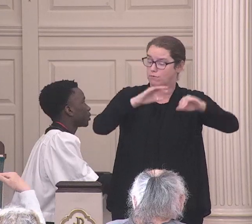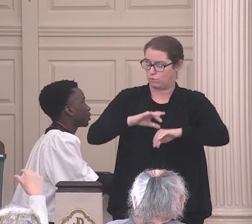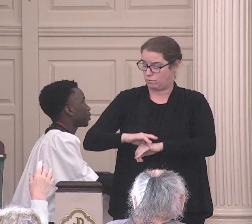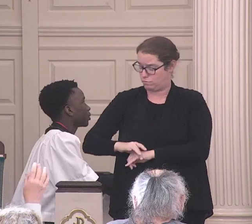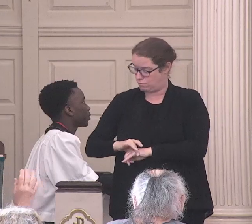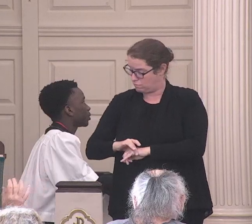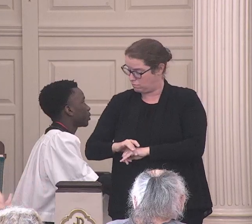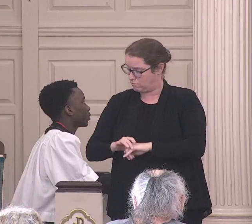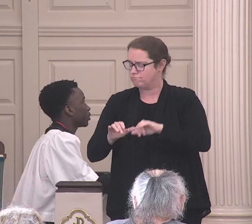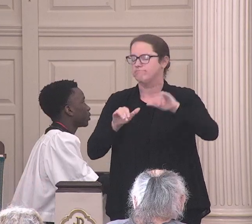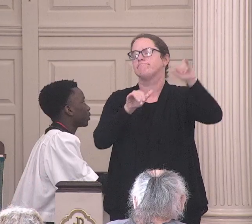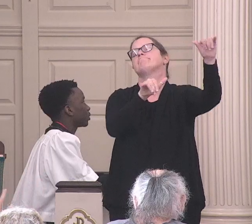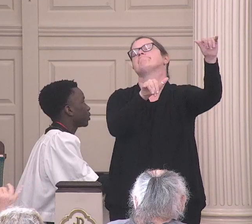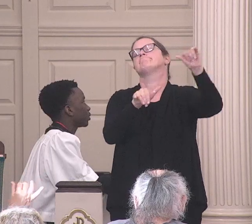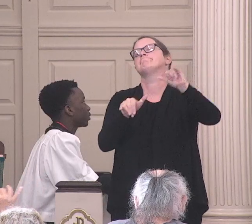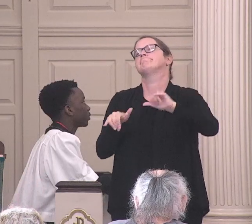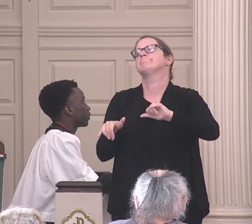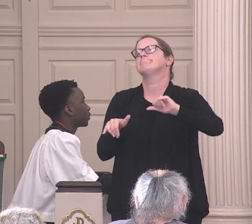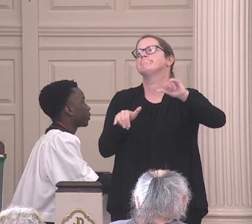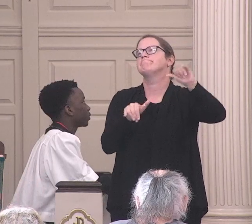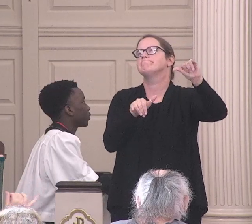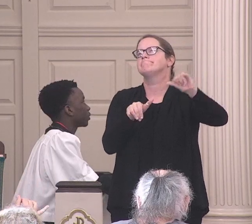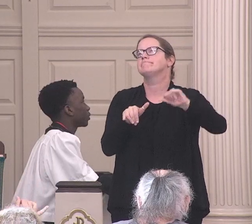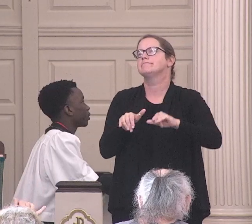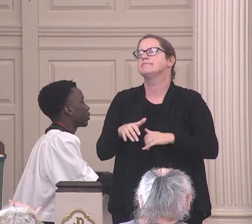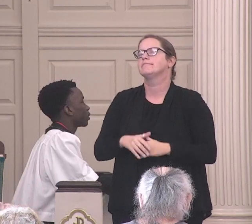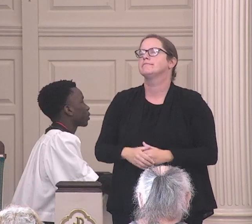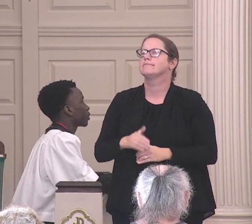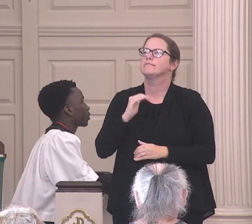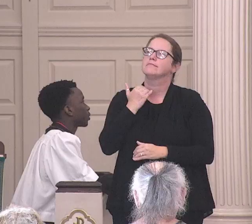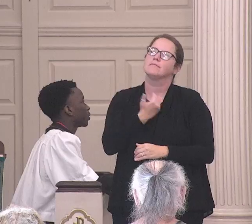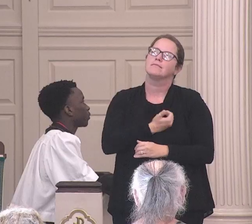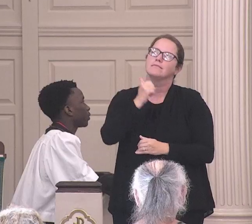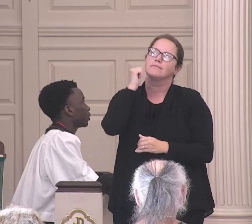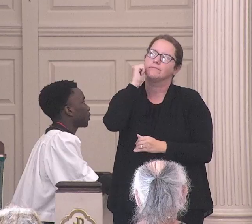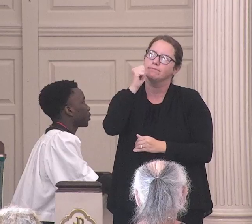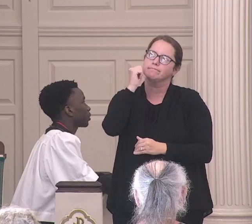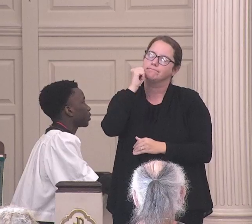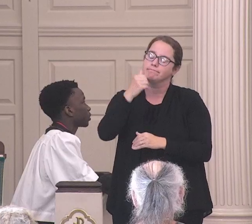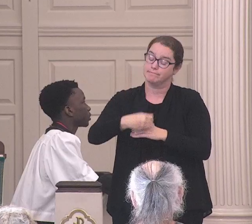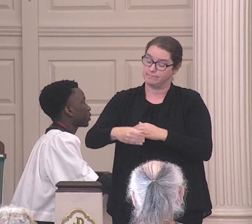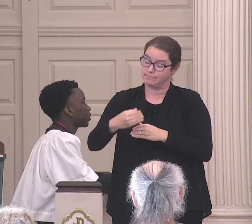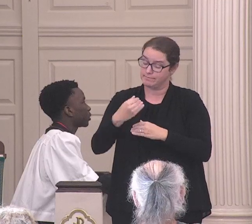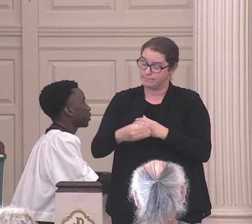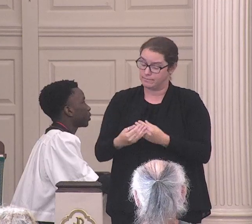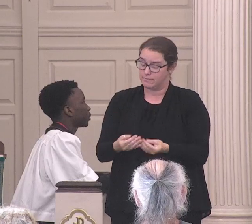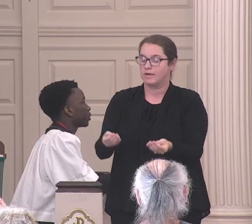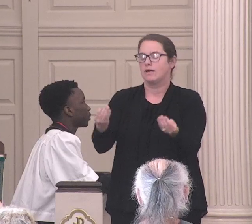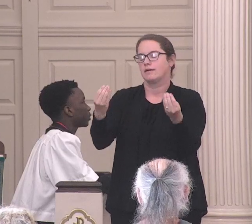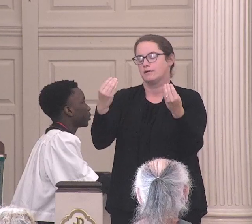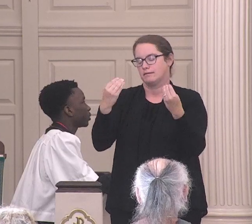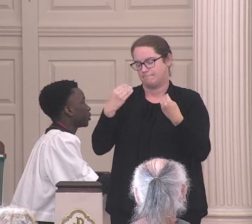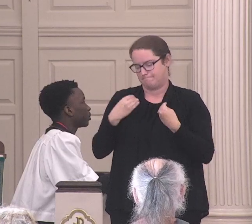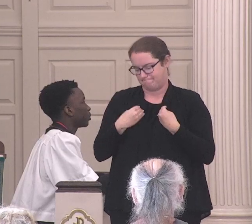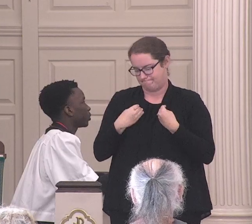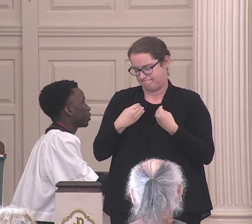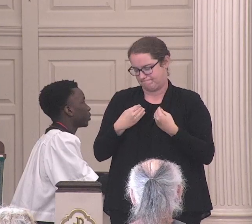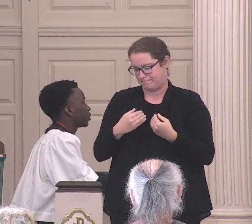as it is in heaven. Give us this day our